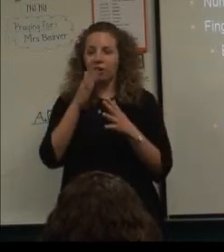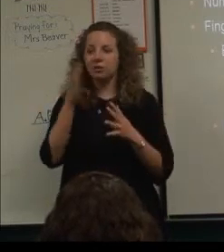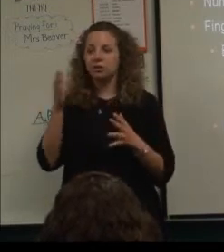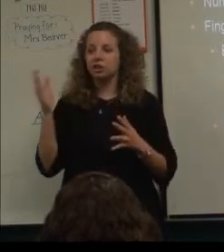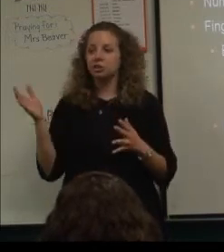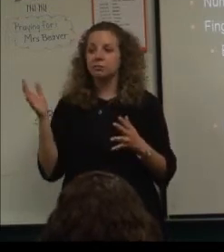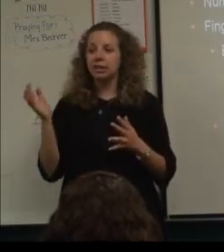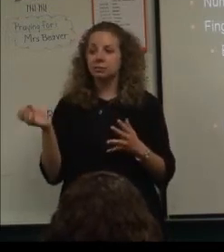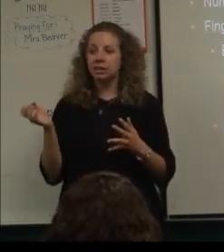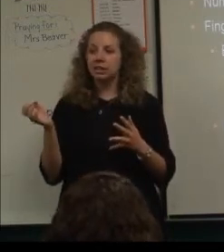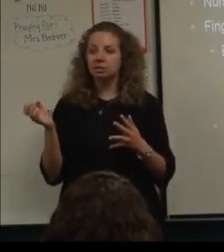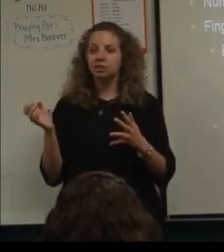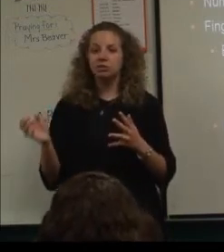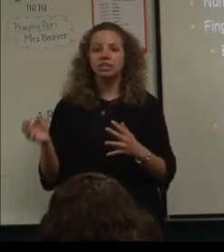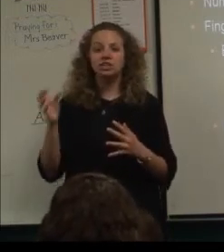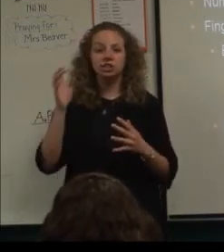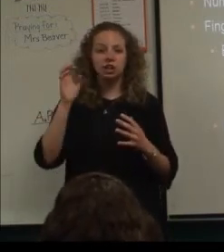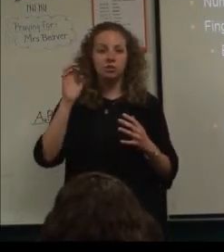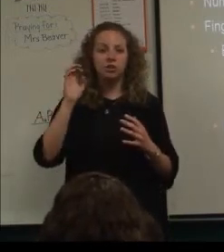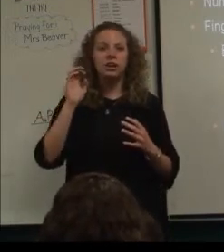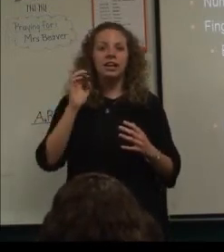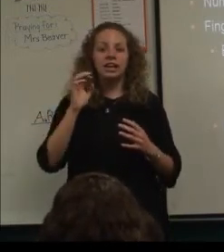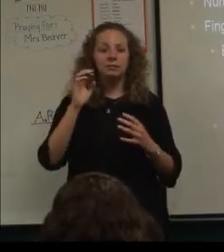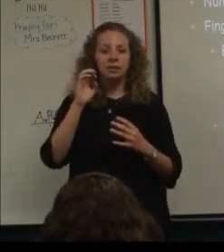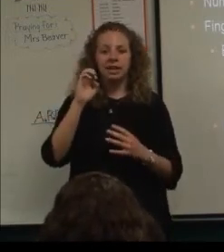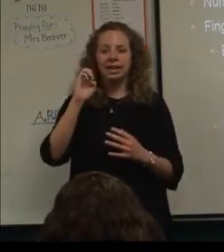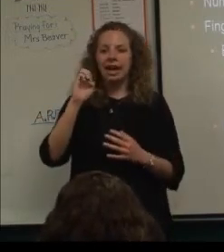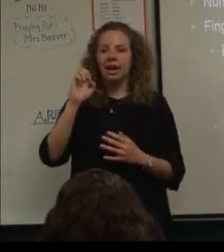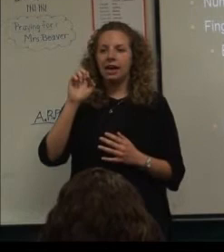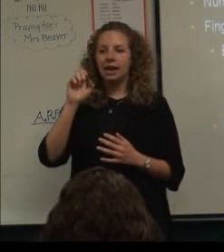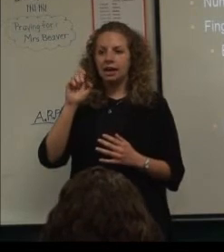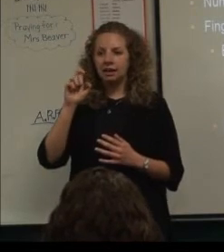those are. So the best way that you can do it is just to go up there and be like,